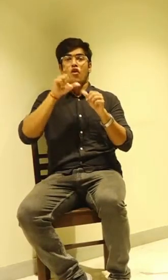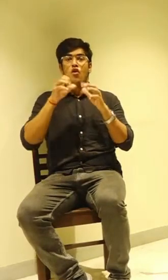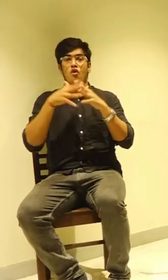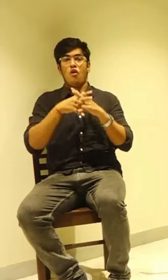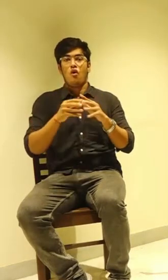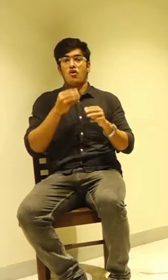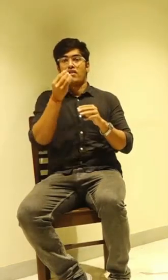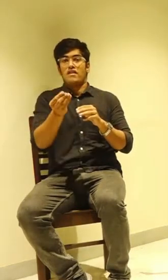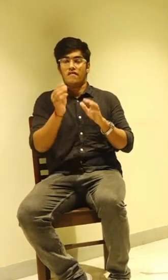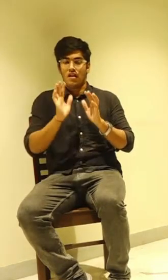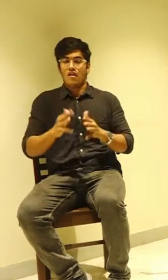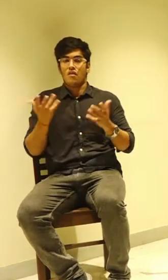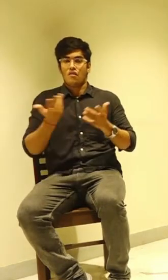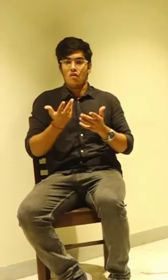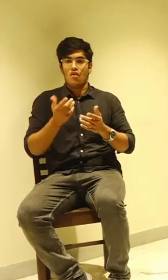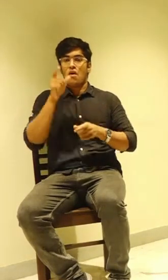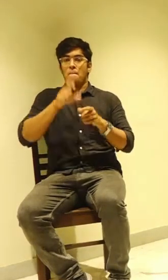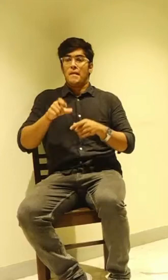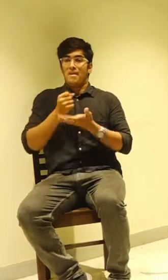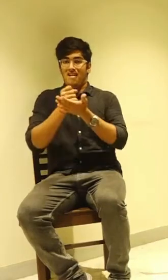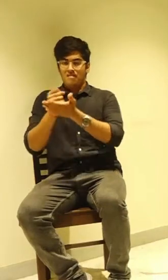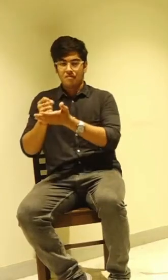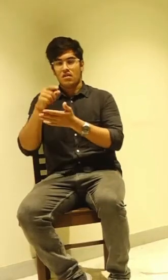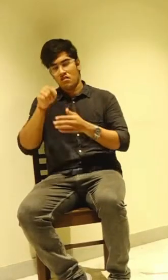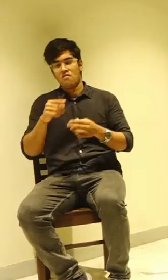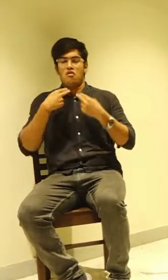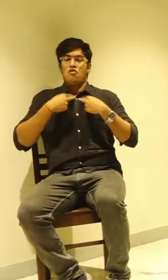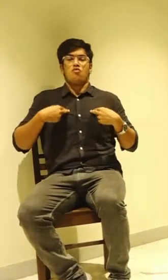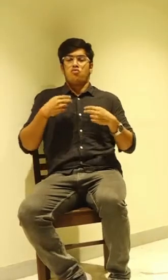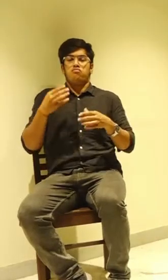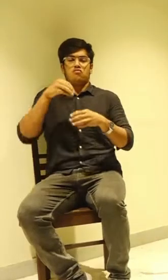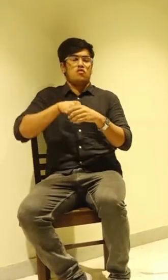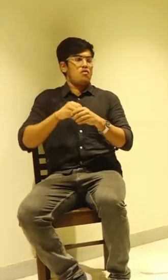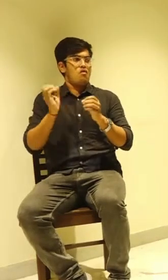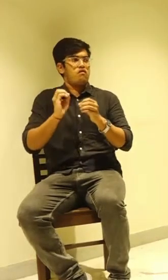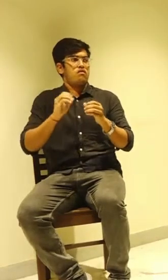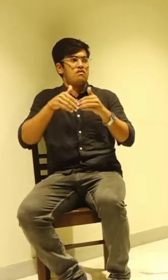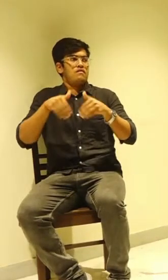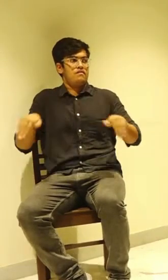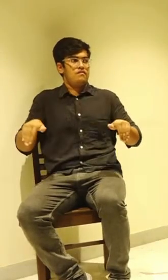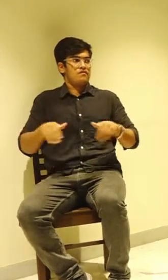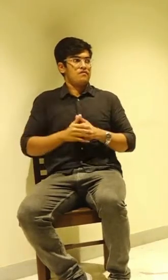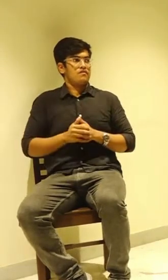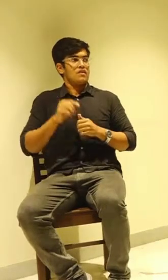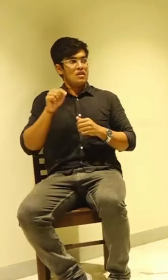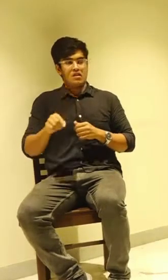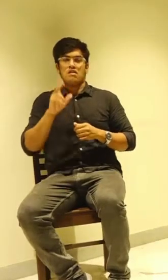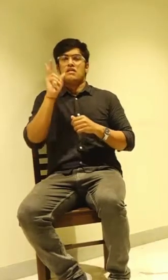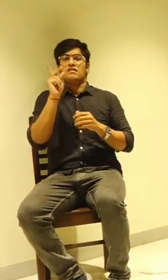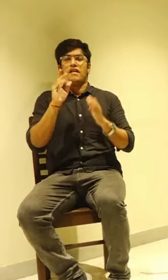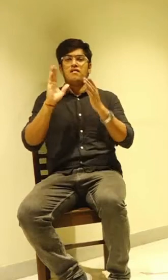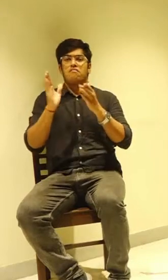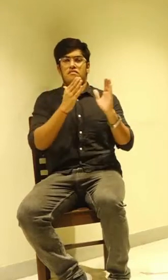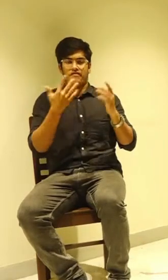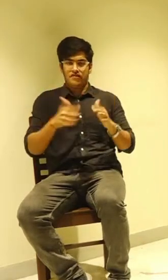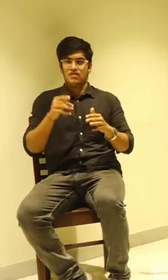directive principle is immune from judicial review. And that's basically the second phase which due process undergoes, where due